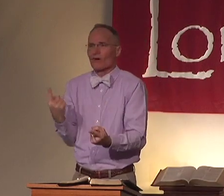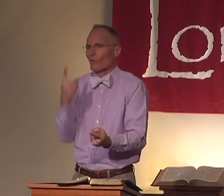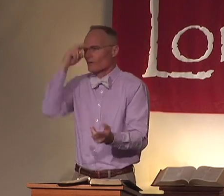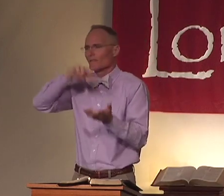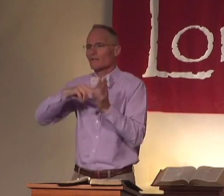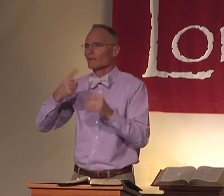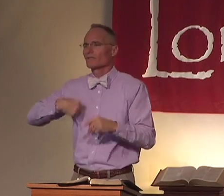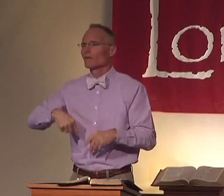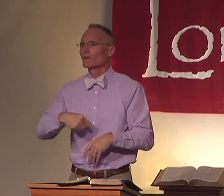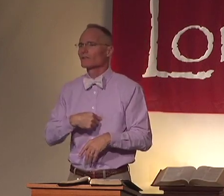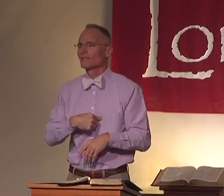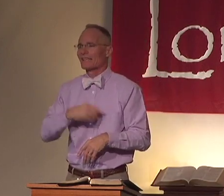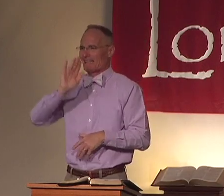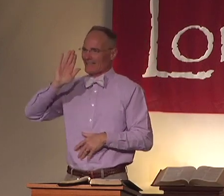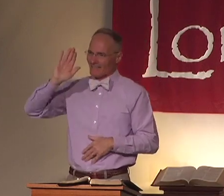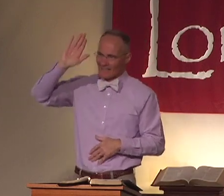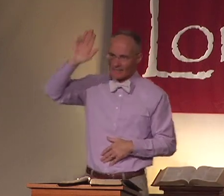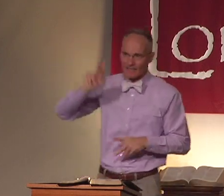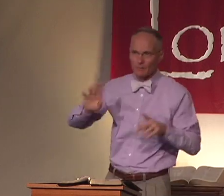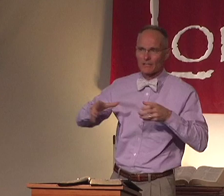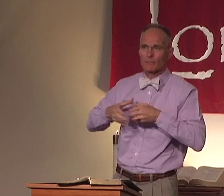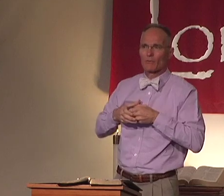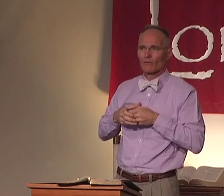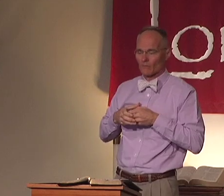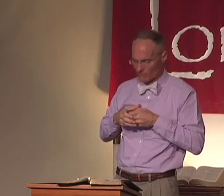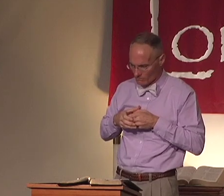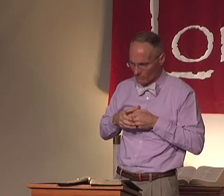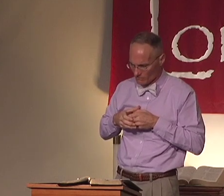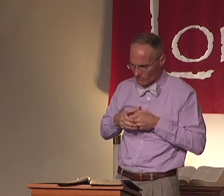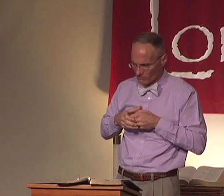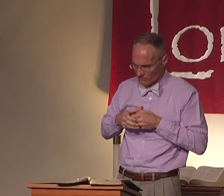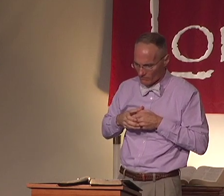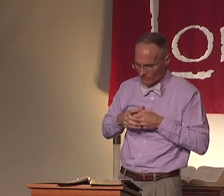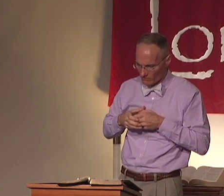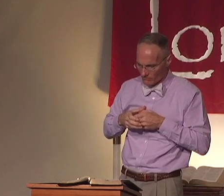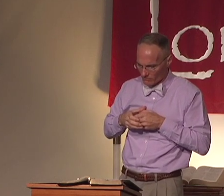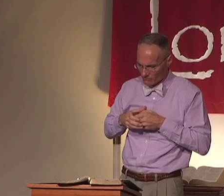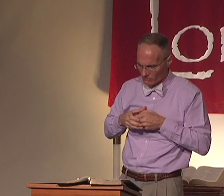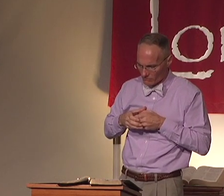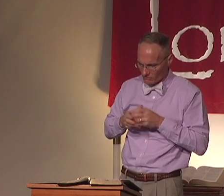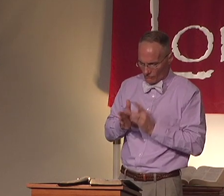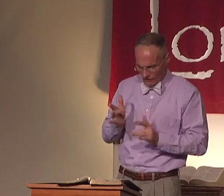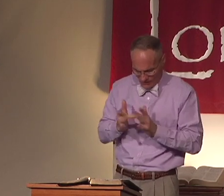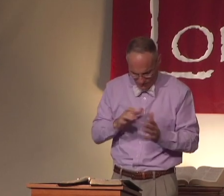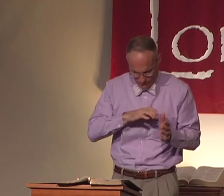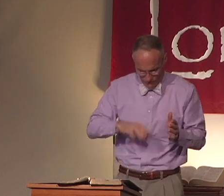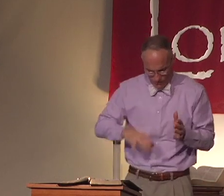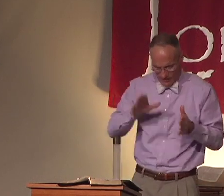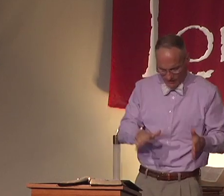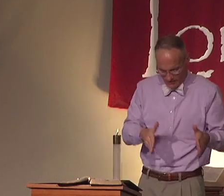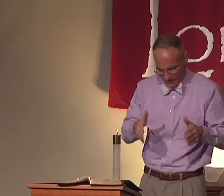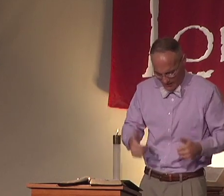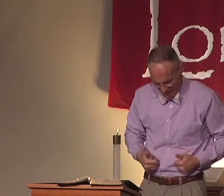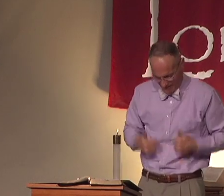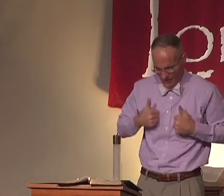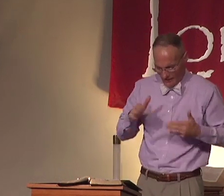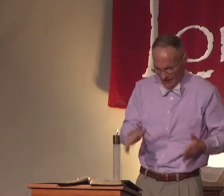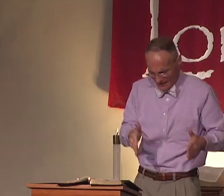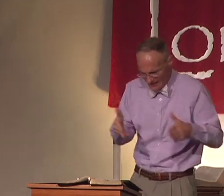God, that's what he has always intended for us, his people, to have that relationship. Jesus Christ